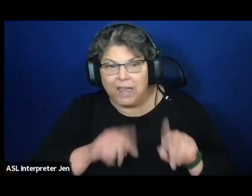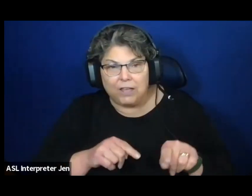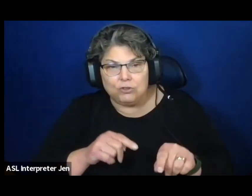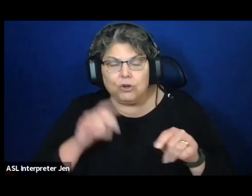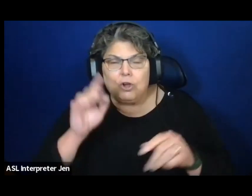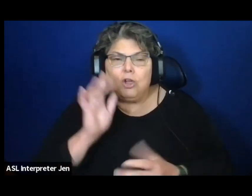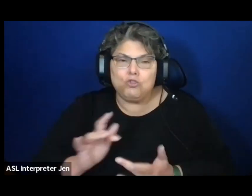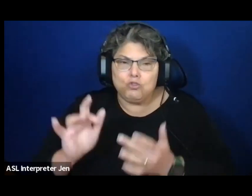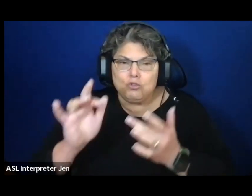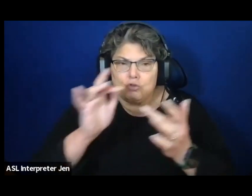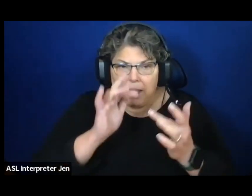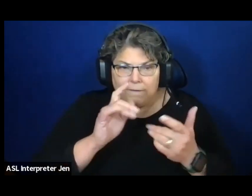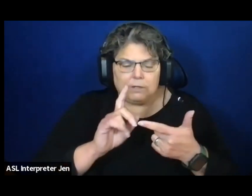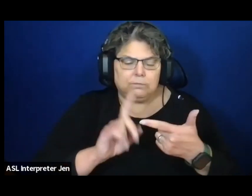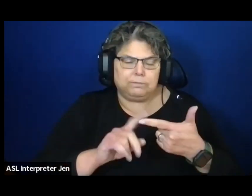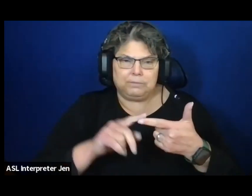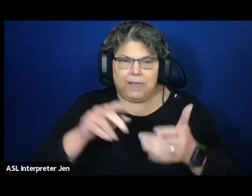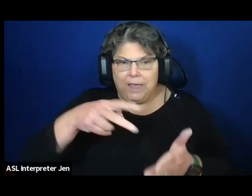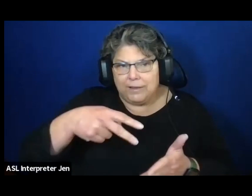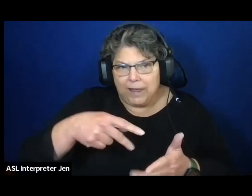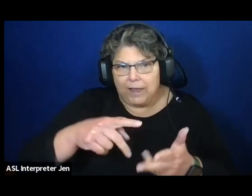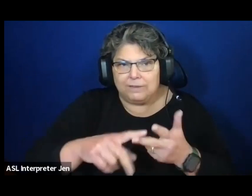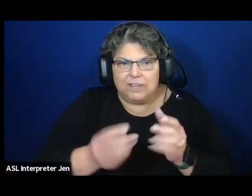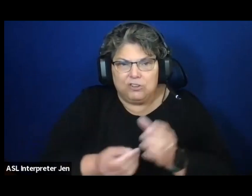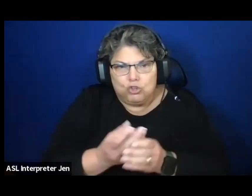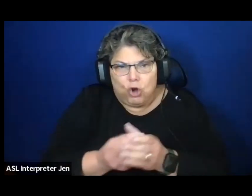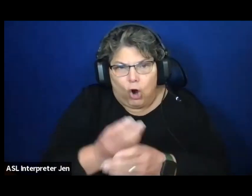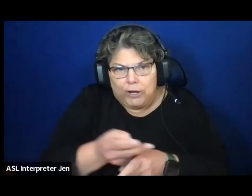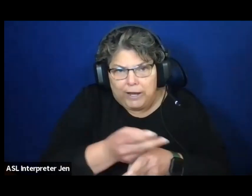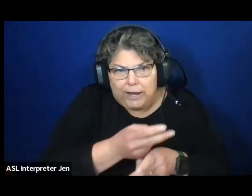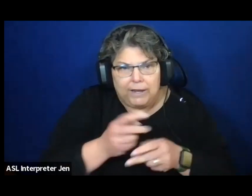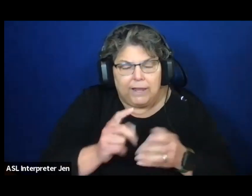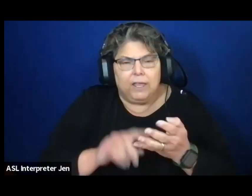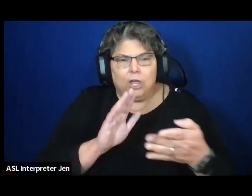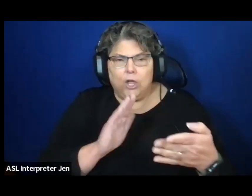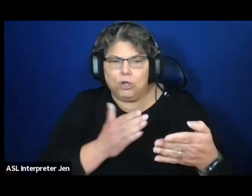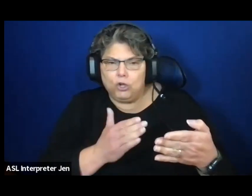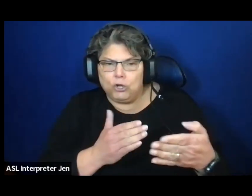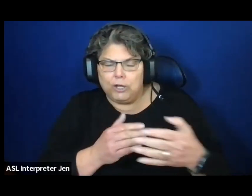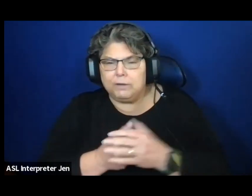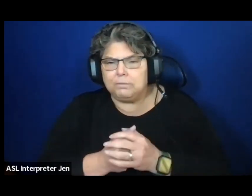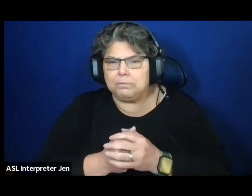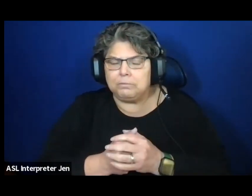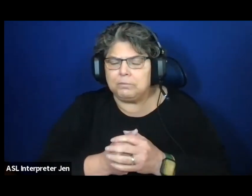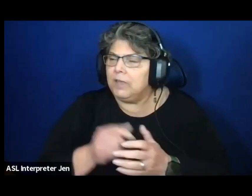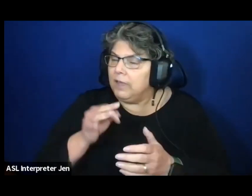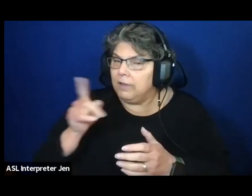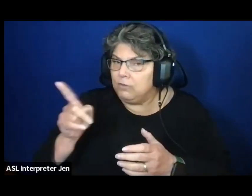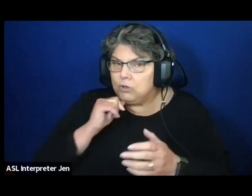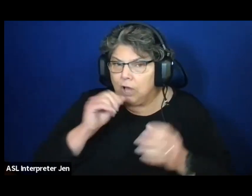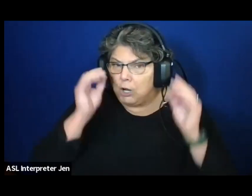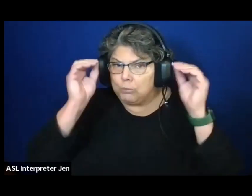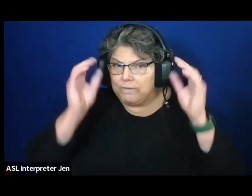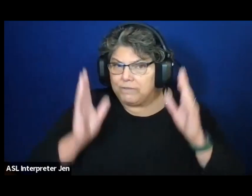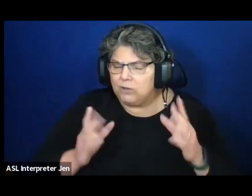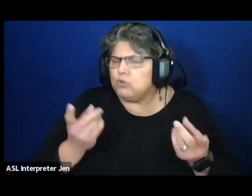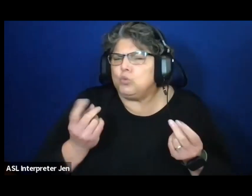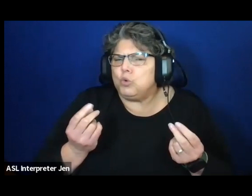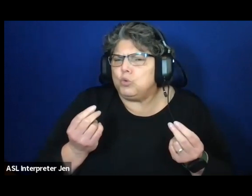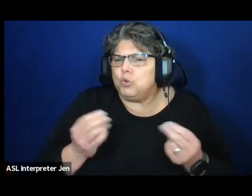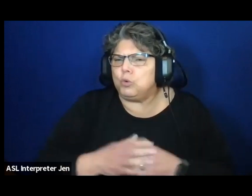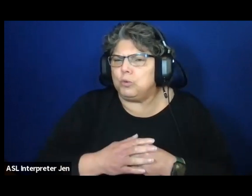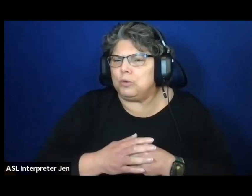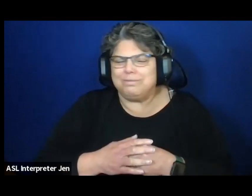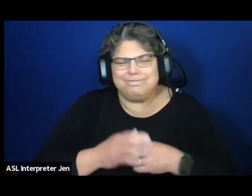followed closely by dancing, gardening, and cooking. When asked what he would do if he was not a professor, he answered, perhaps